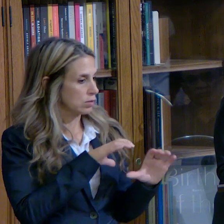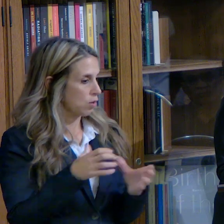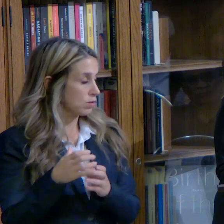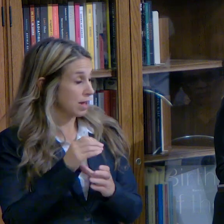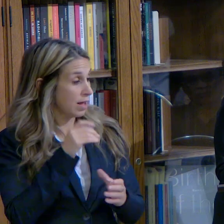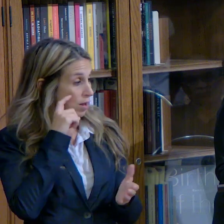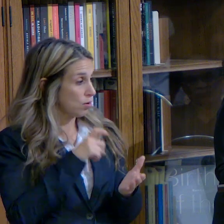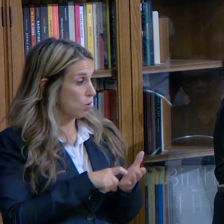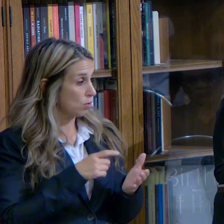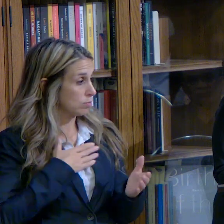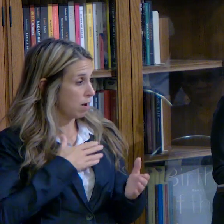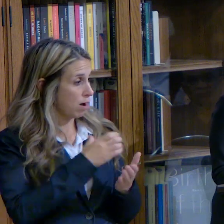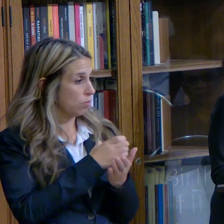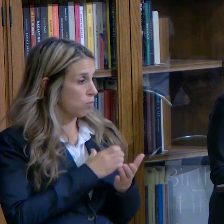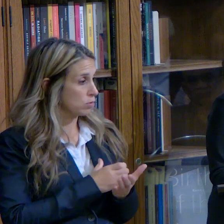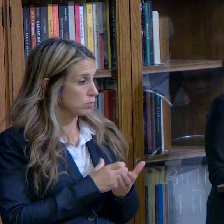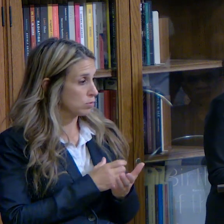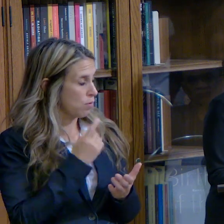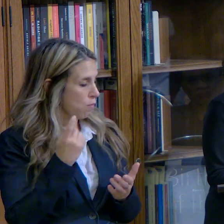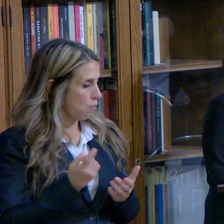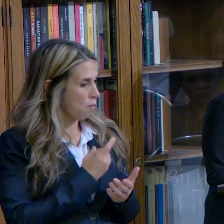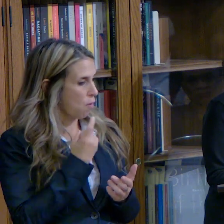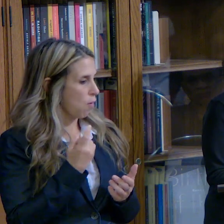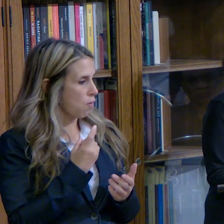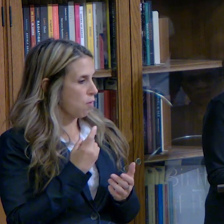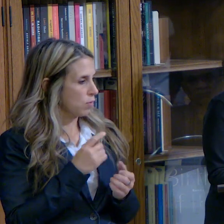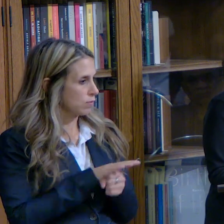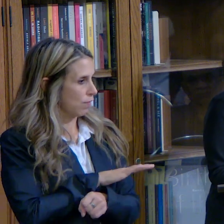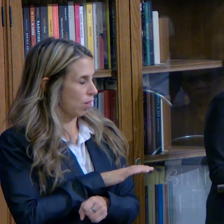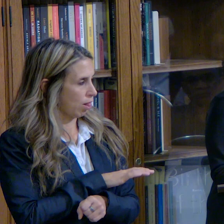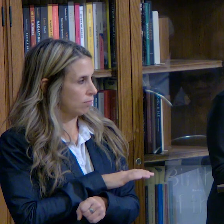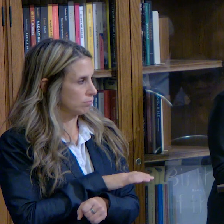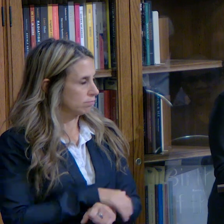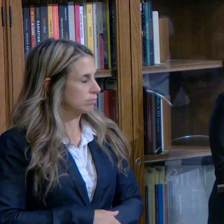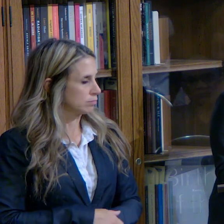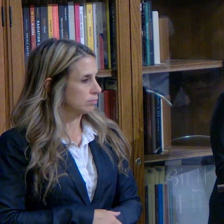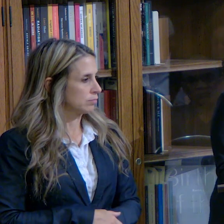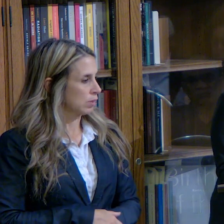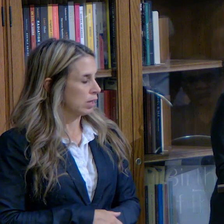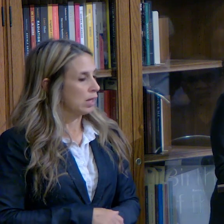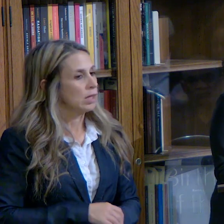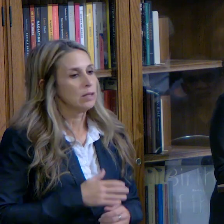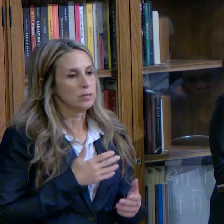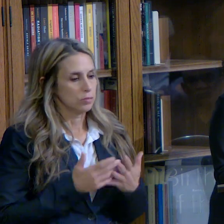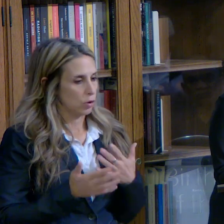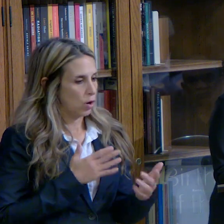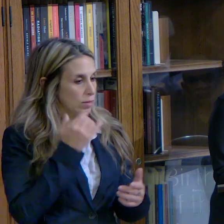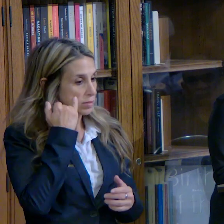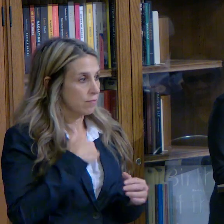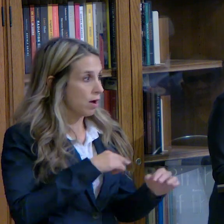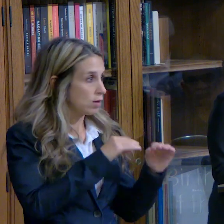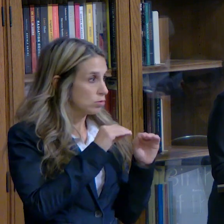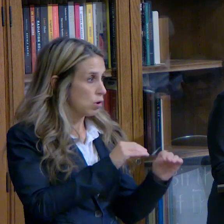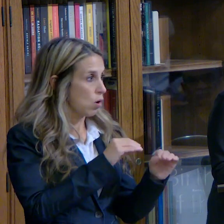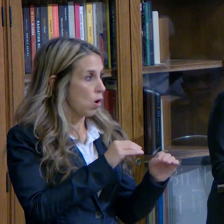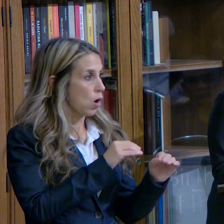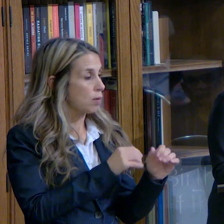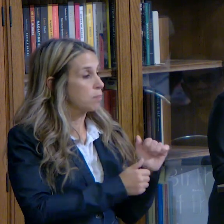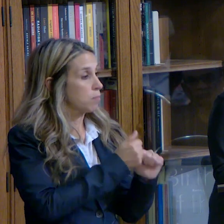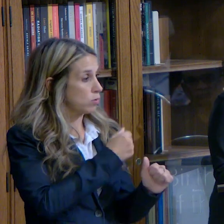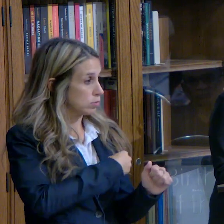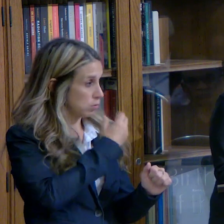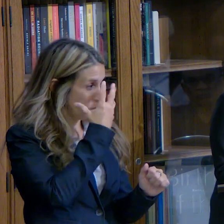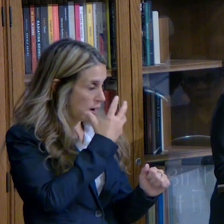I noticed that my courses were always very full regardless of whether I taught at a predominantly